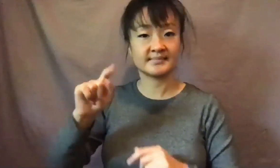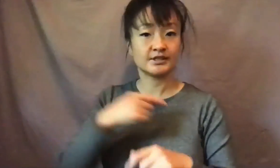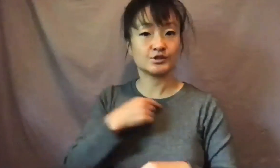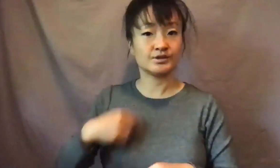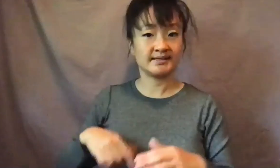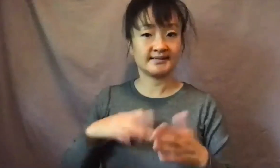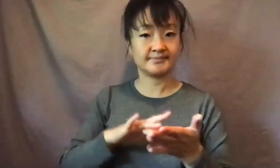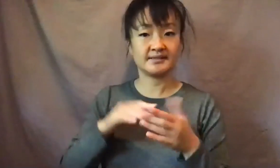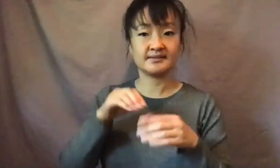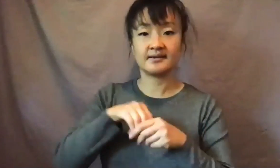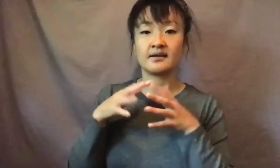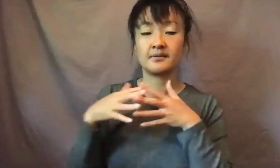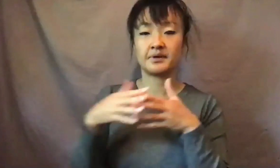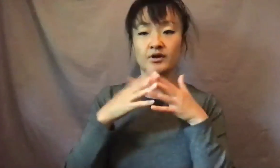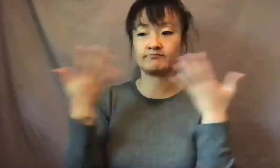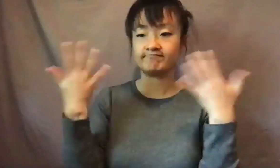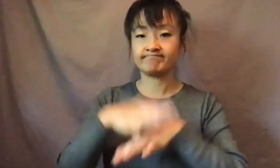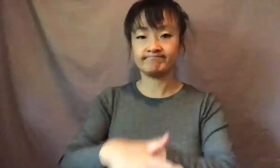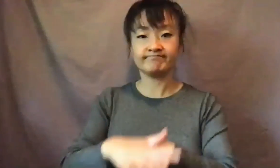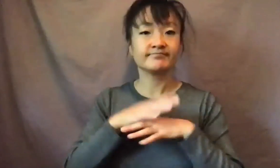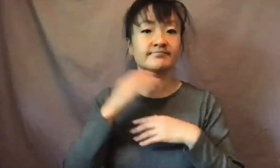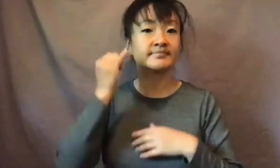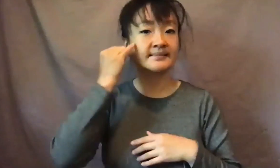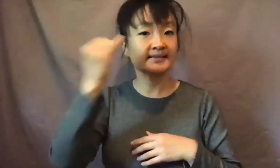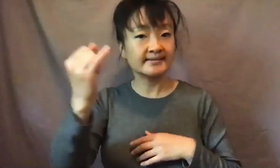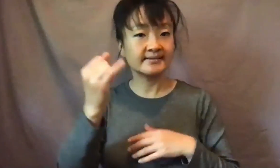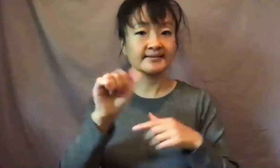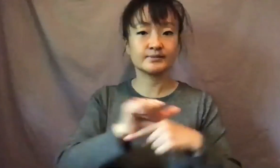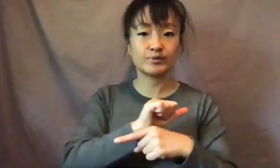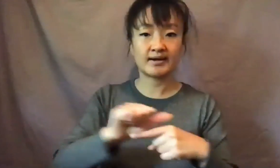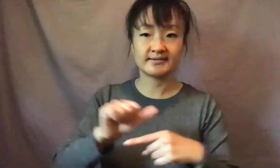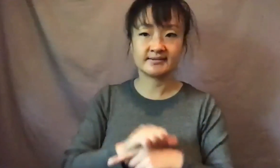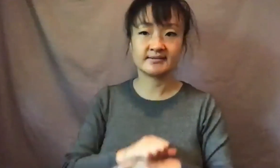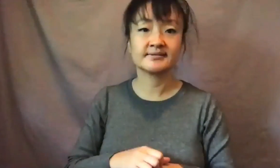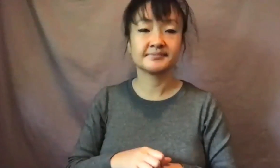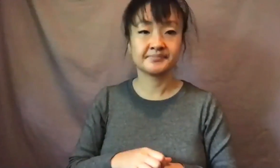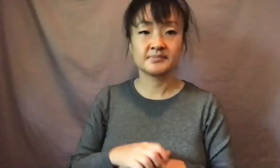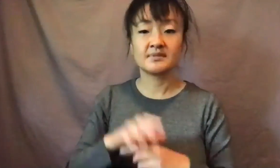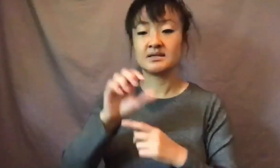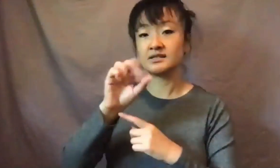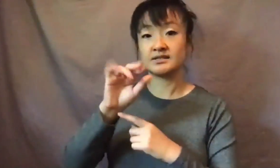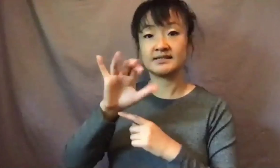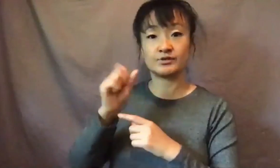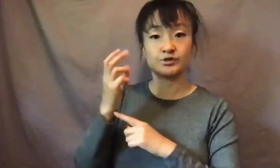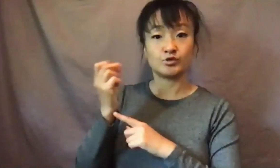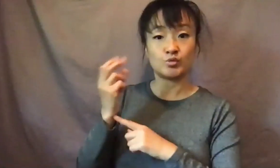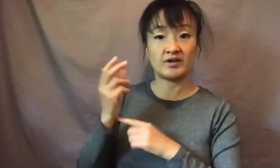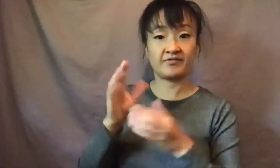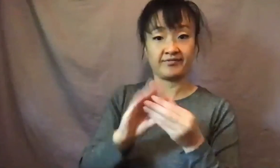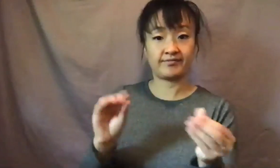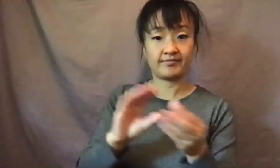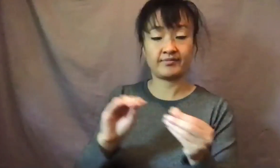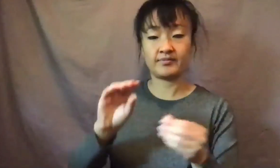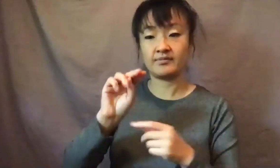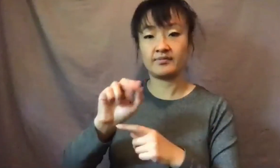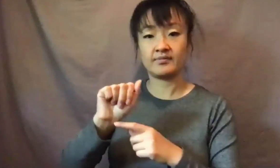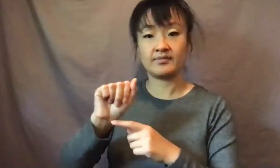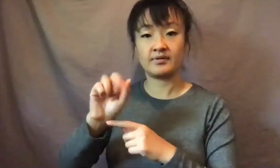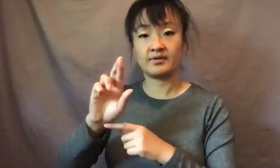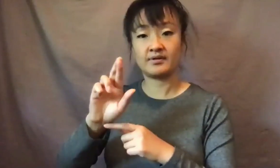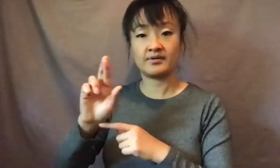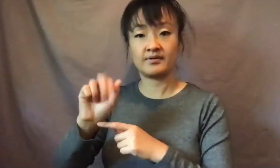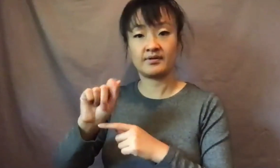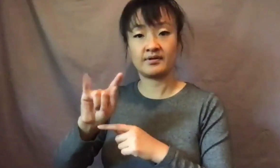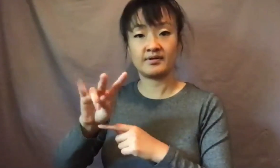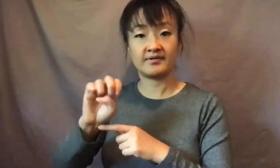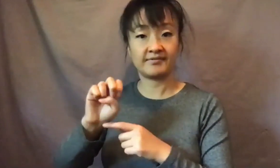Converging Ideas, People, and Practices. Through a series of 12 narrative arcs that were punctuated by art and